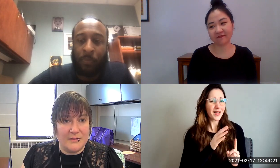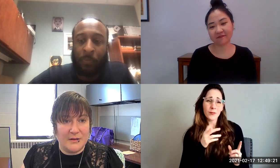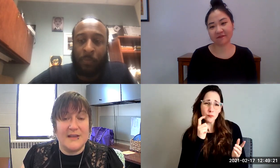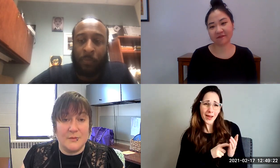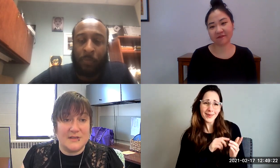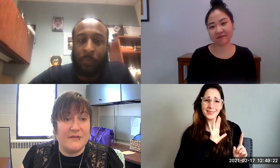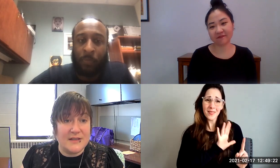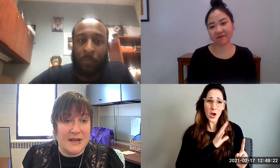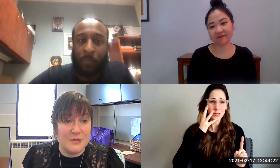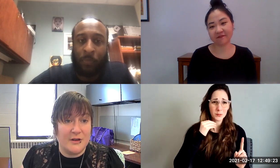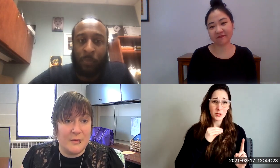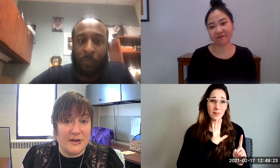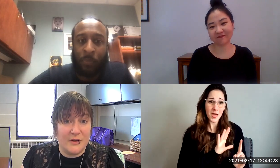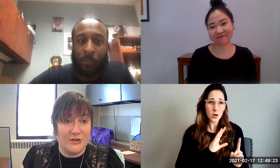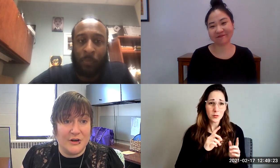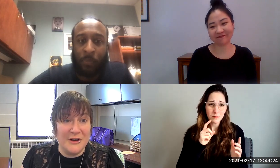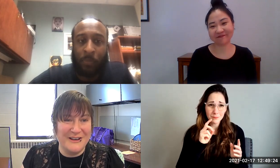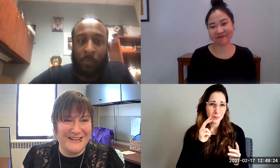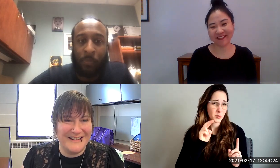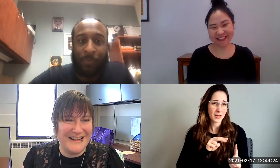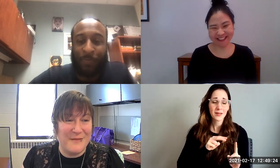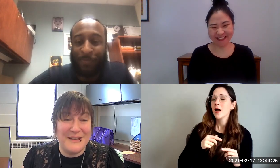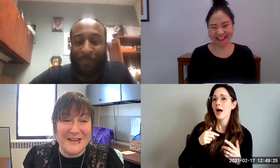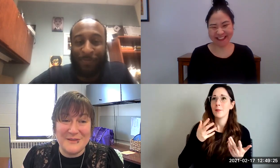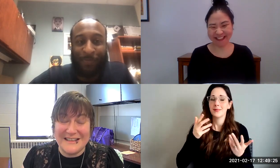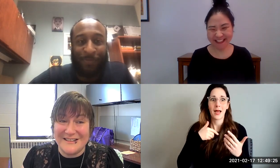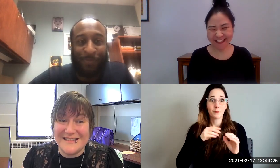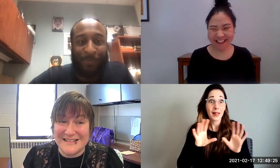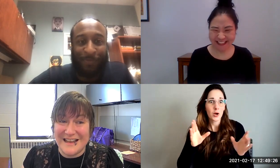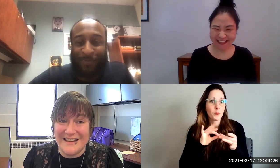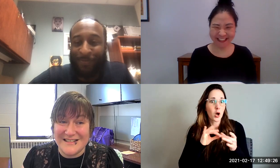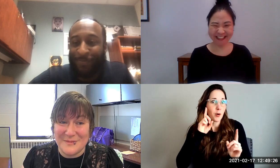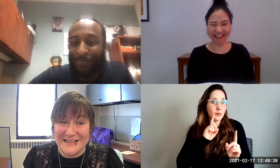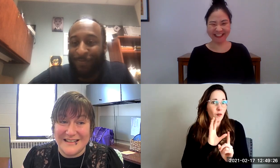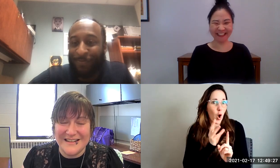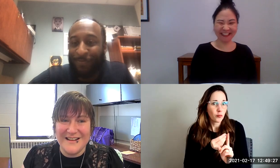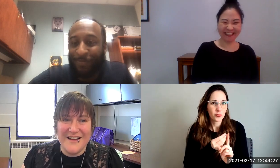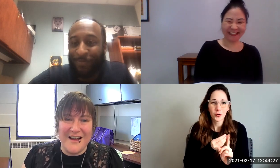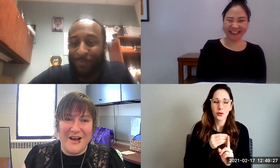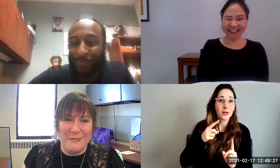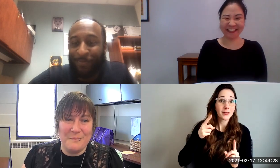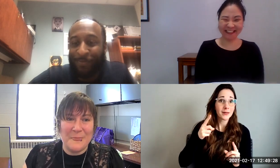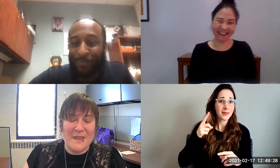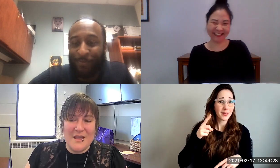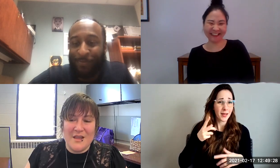and in case it wasn't obvious, I am talking about deaf culture. Not being able to hear is not a disability.